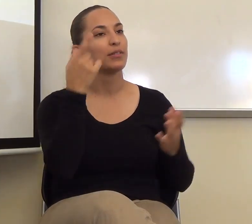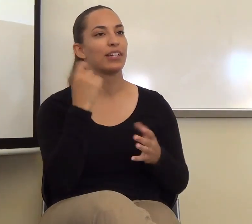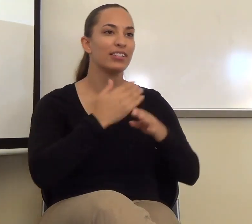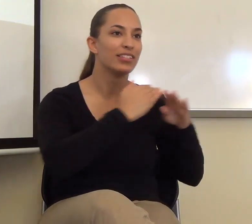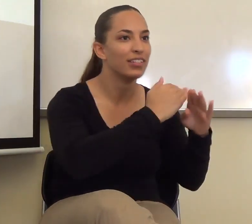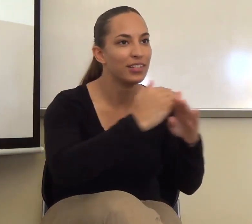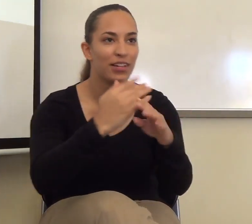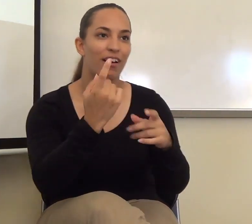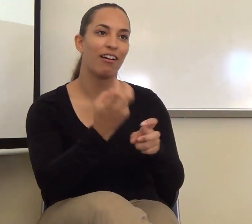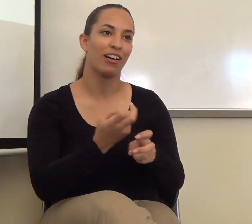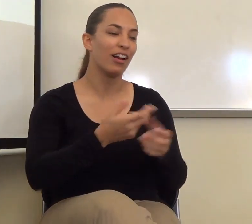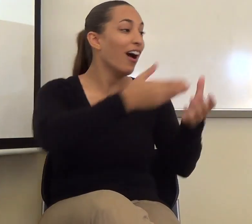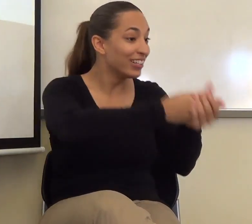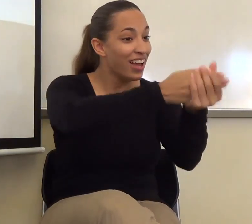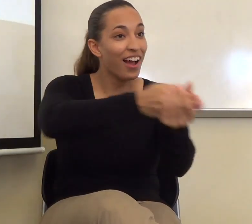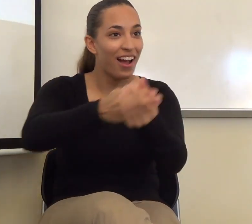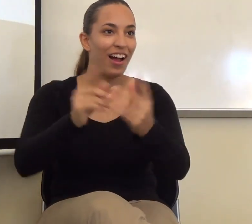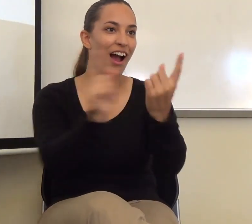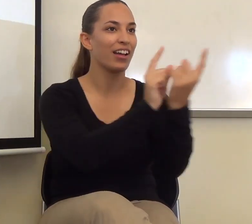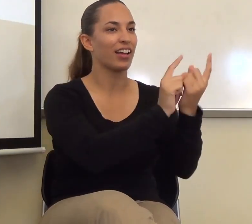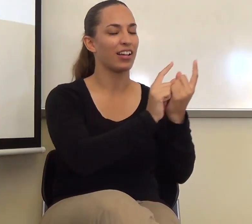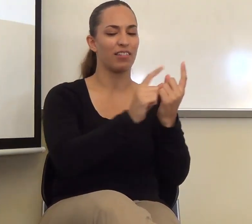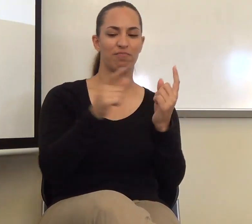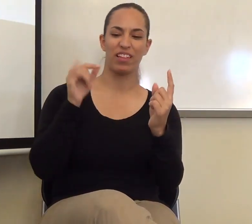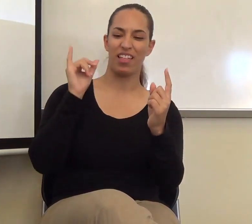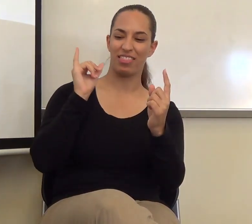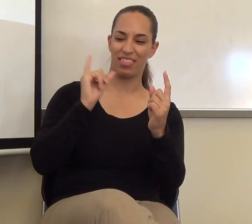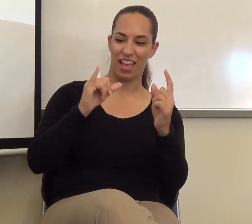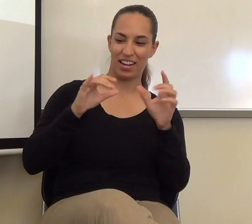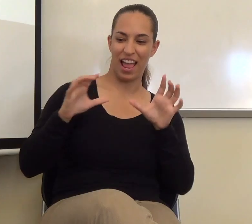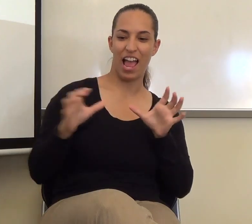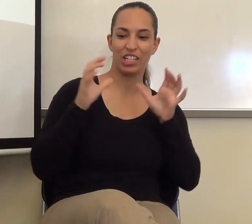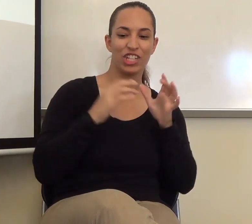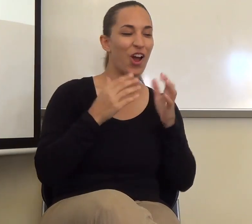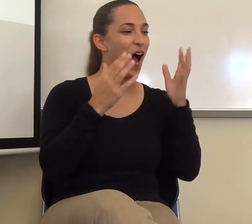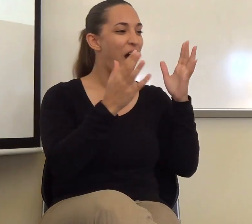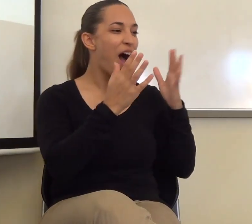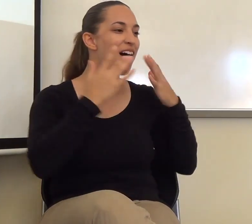shaking hands and hugging people, what adjective would you use to describe that person?